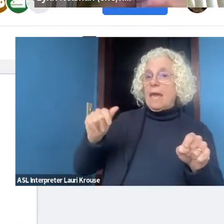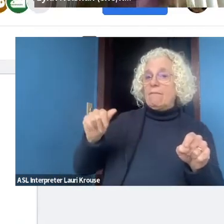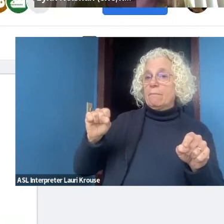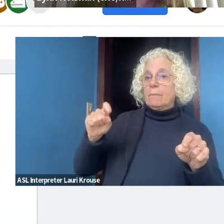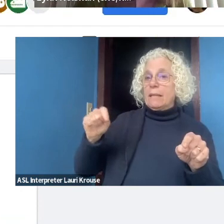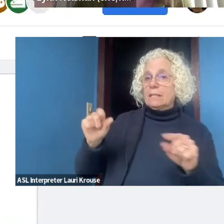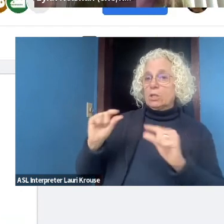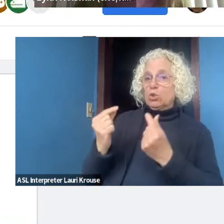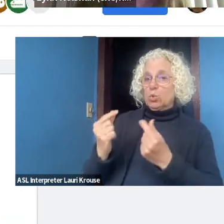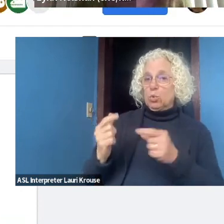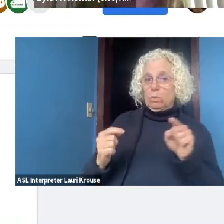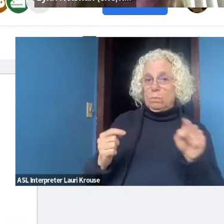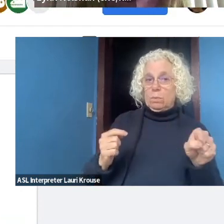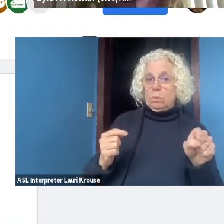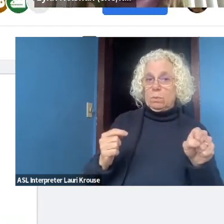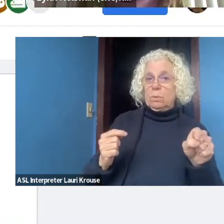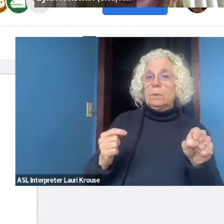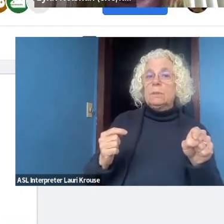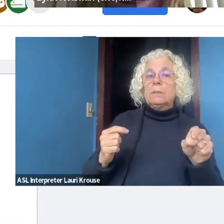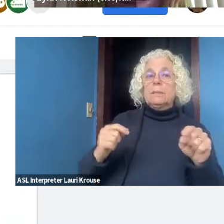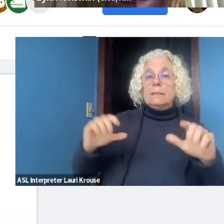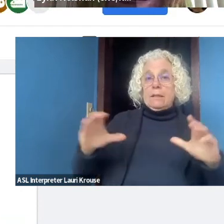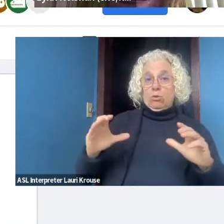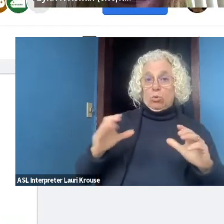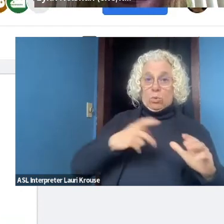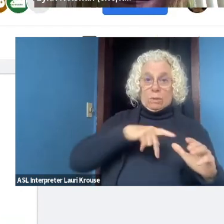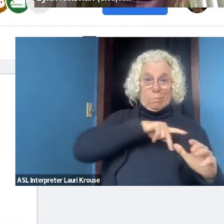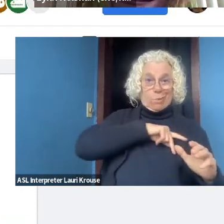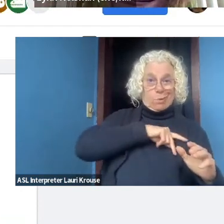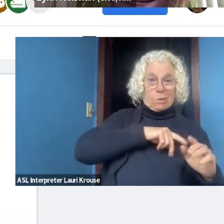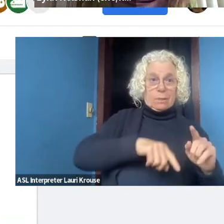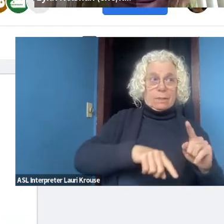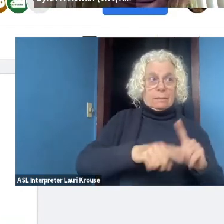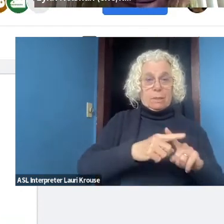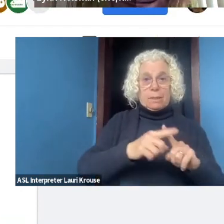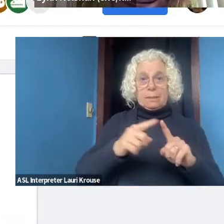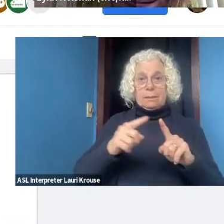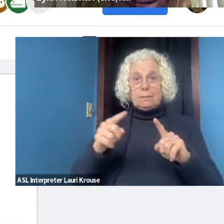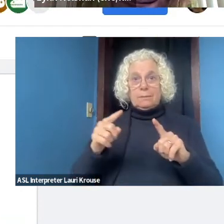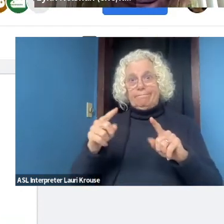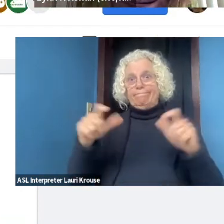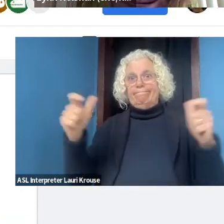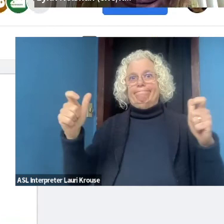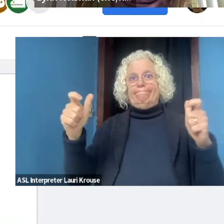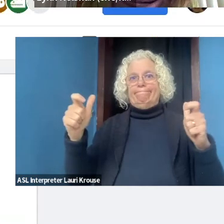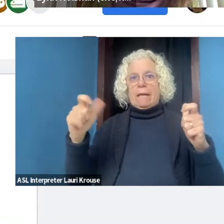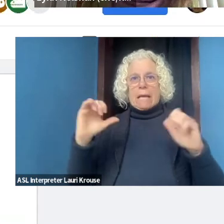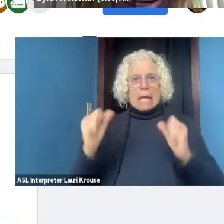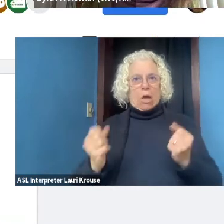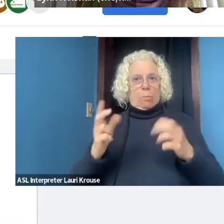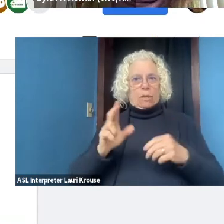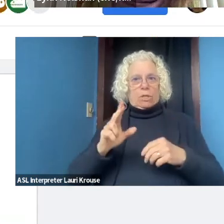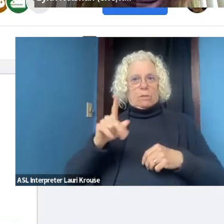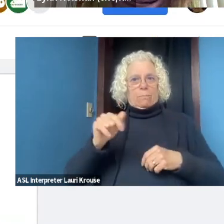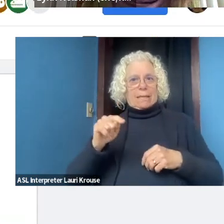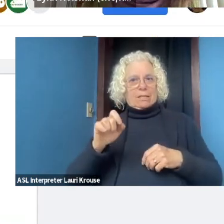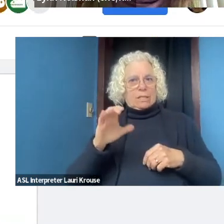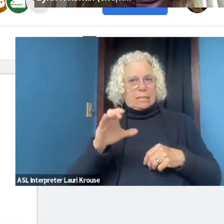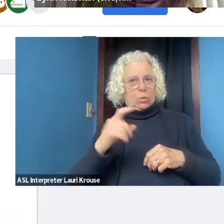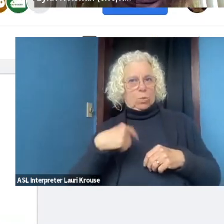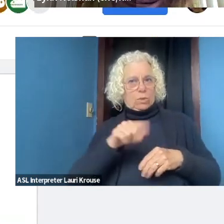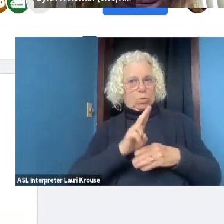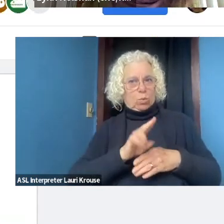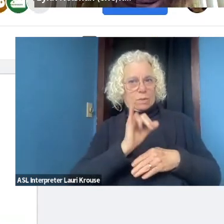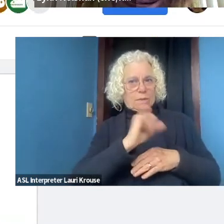both on a larger scale and on a personal scale about plastic use and plastic consumption. So you